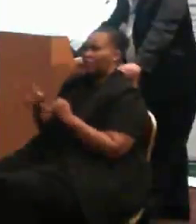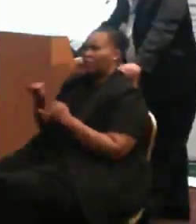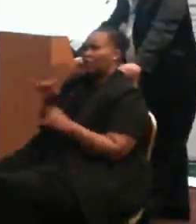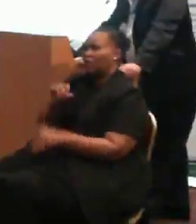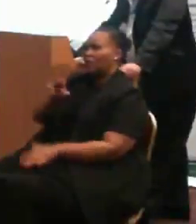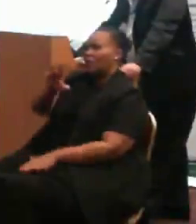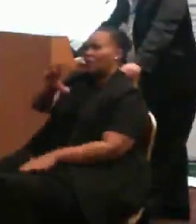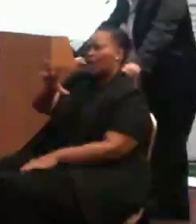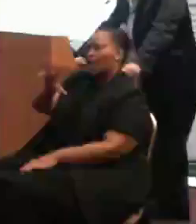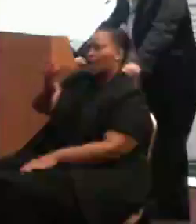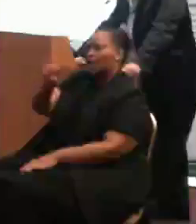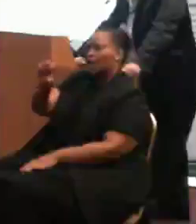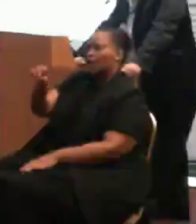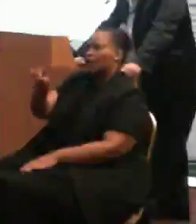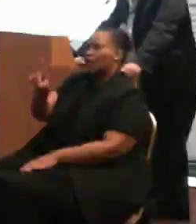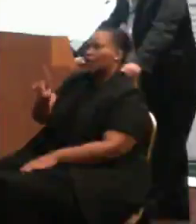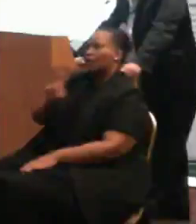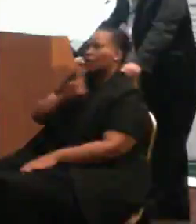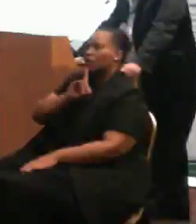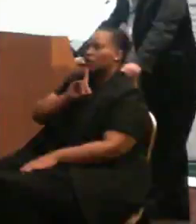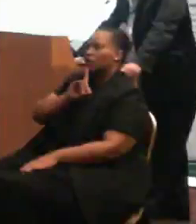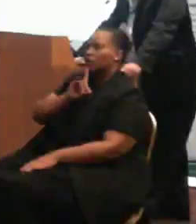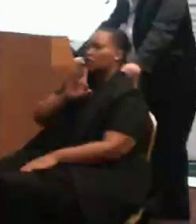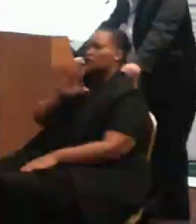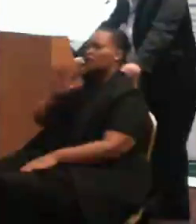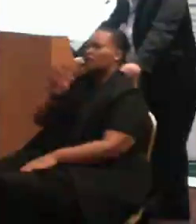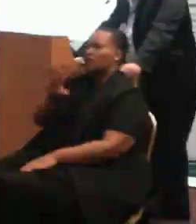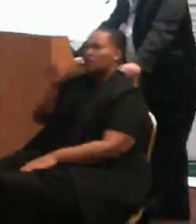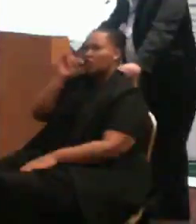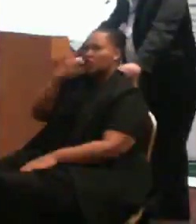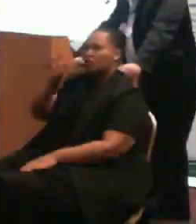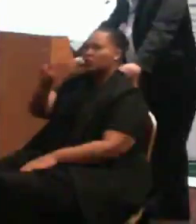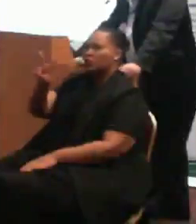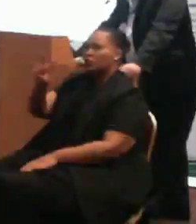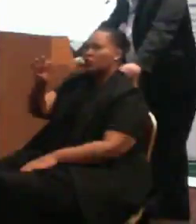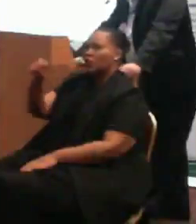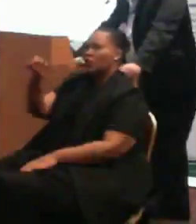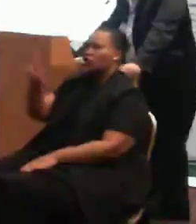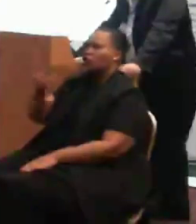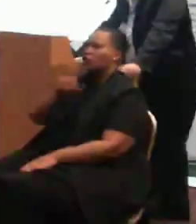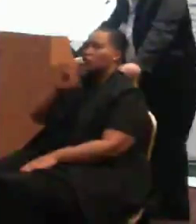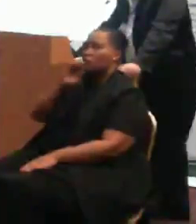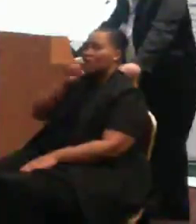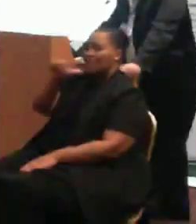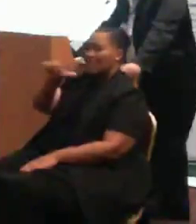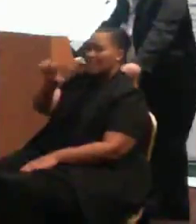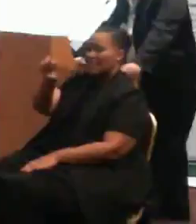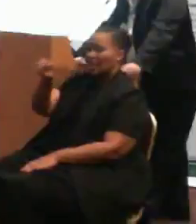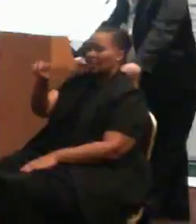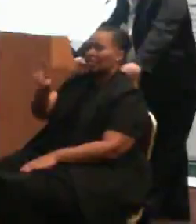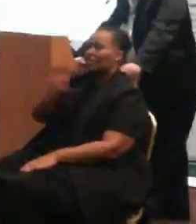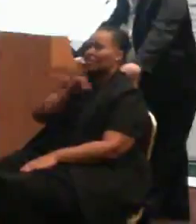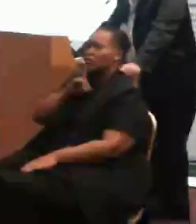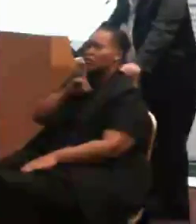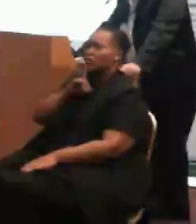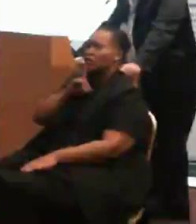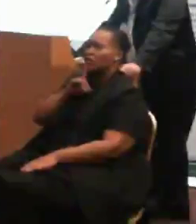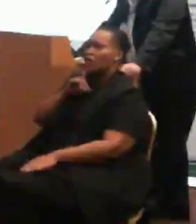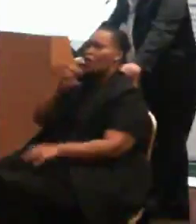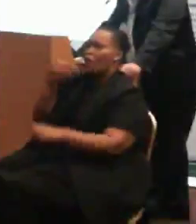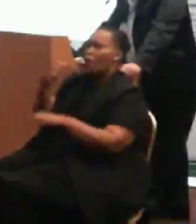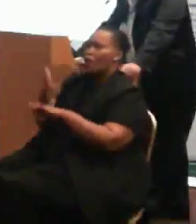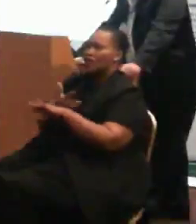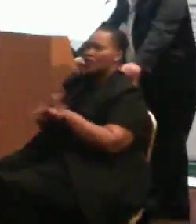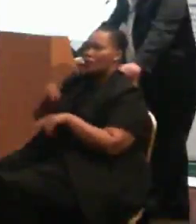seen from Eskom, and the real cost should be 200 and something odd thousand, and the wastage of 600,000 per person.